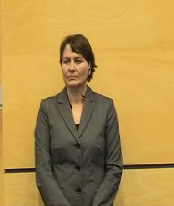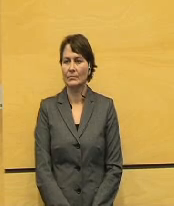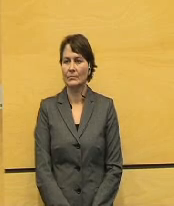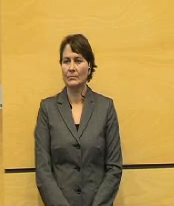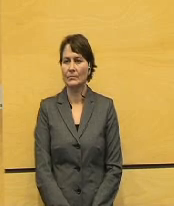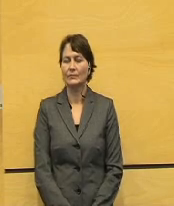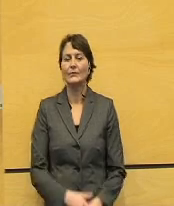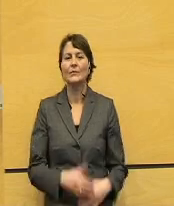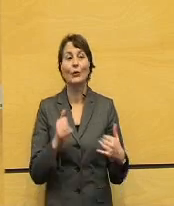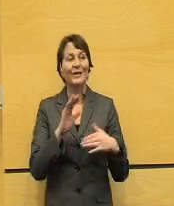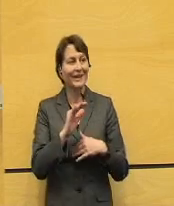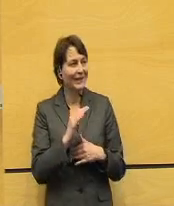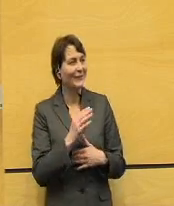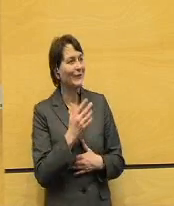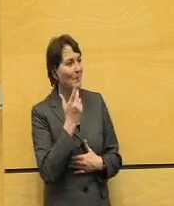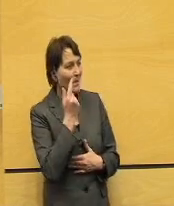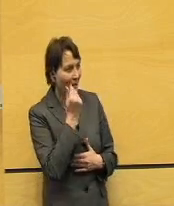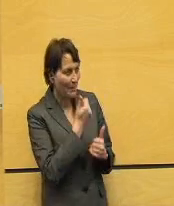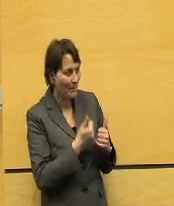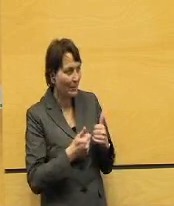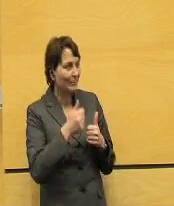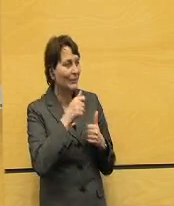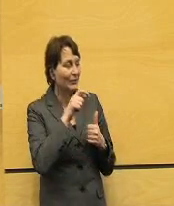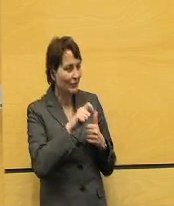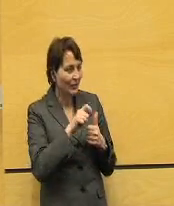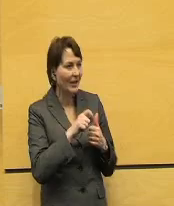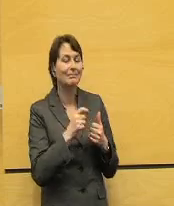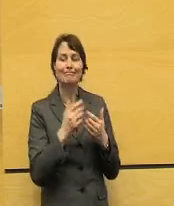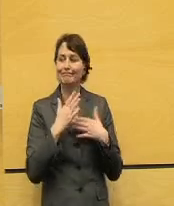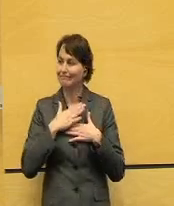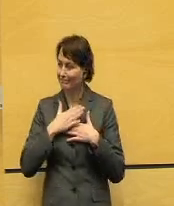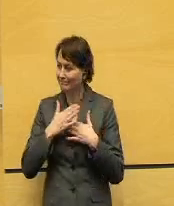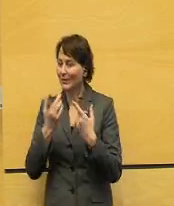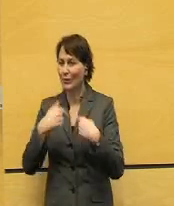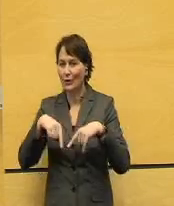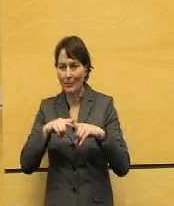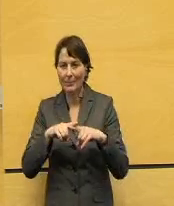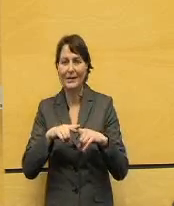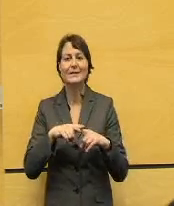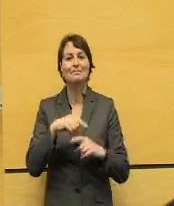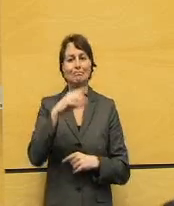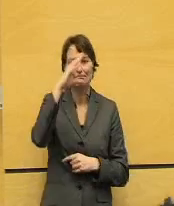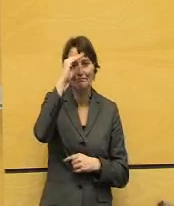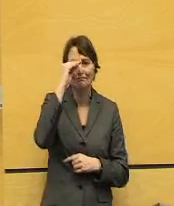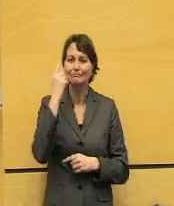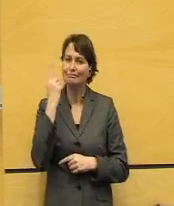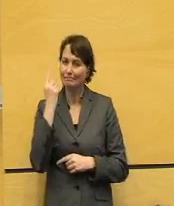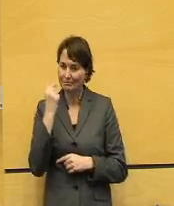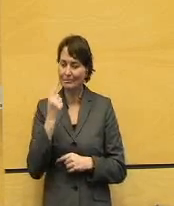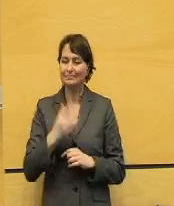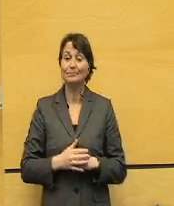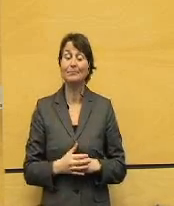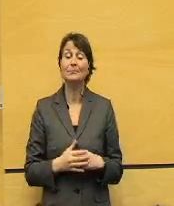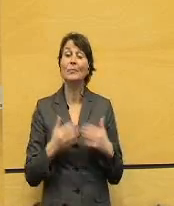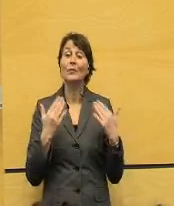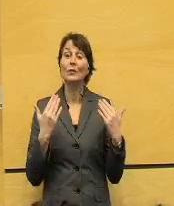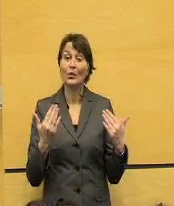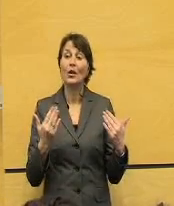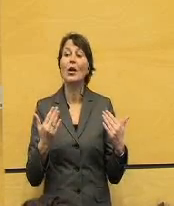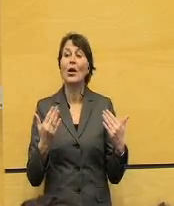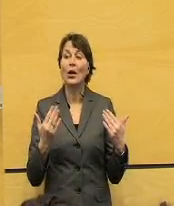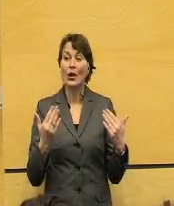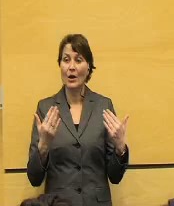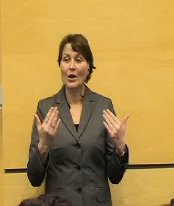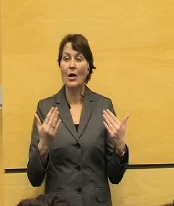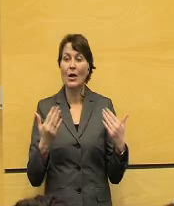Good evening, Madam Chair, distinguished committee, ladies and gentlemen. Today I would like to share our